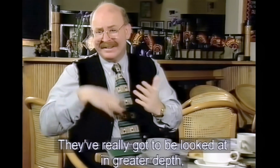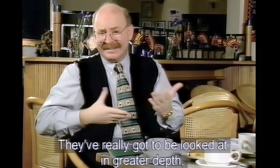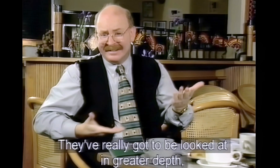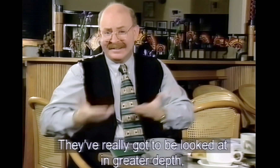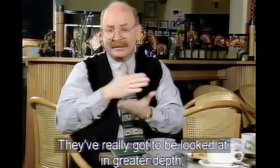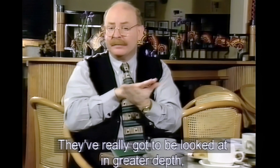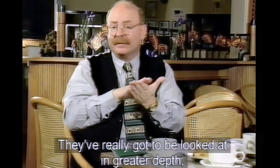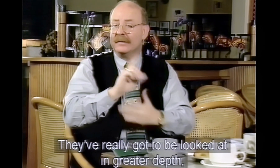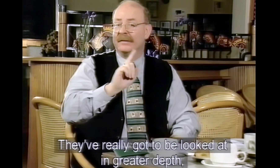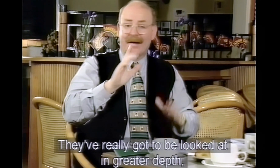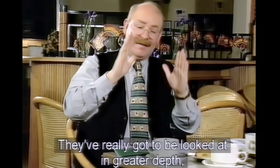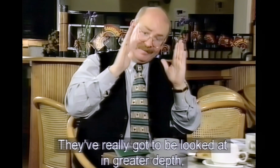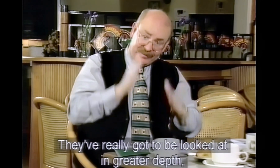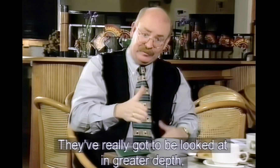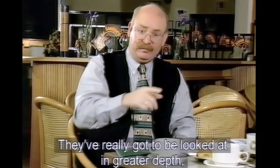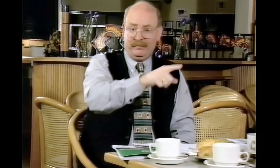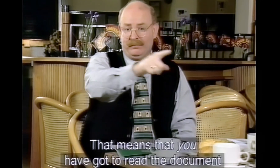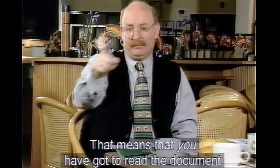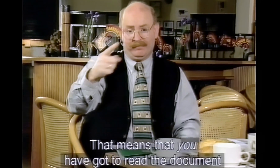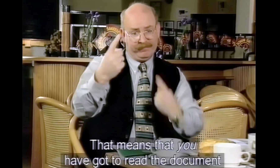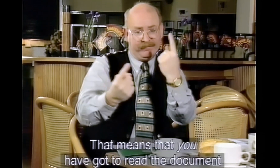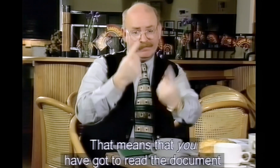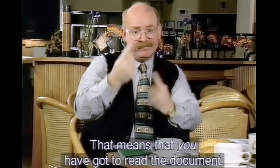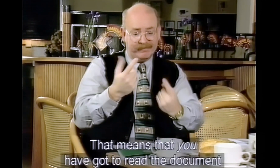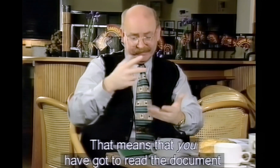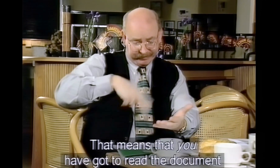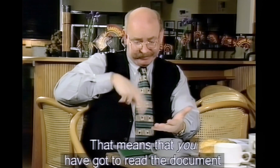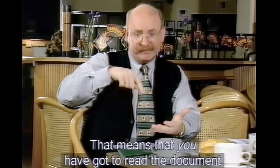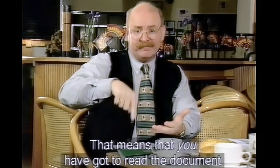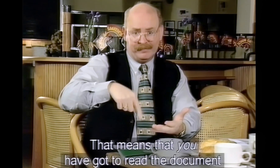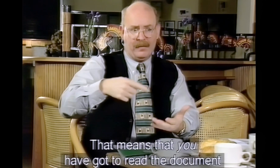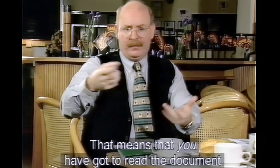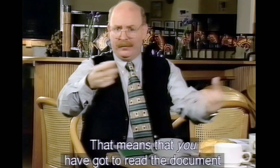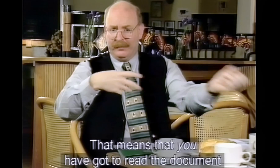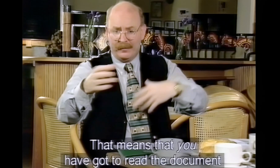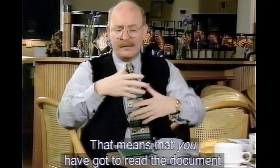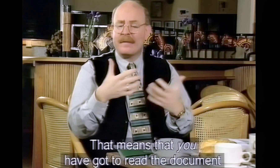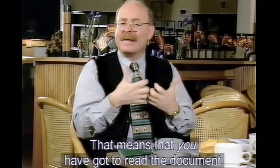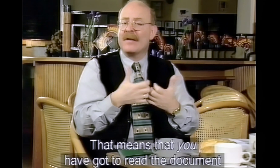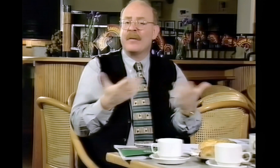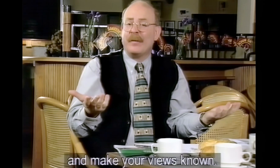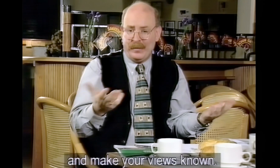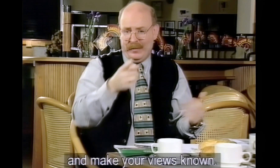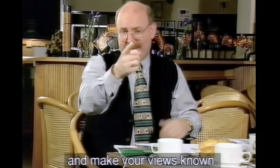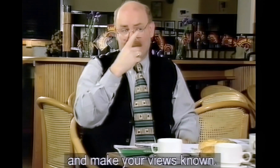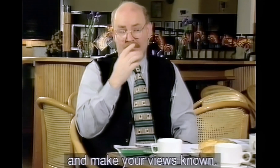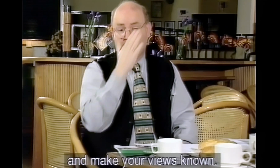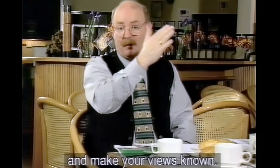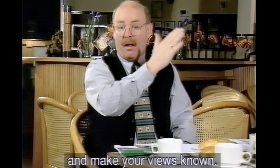in greater depth, and that means that you have got to read the document and make your views known. You can do that by getting a copy